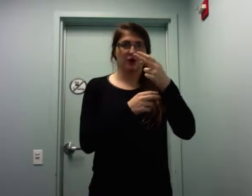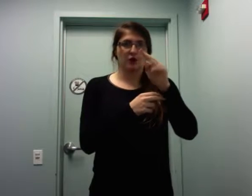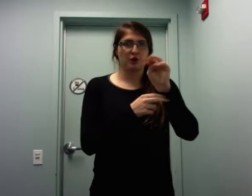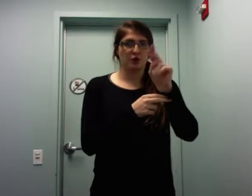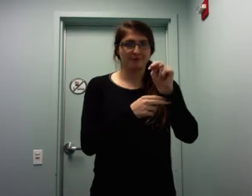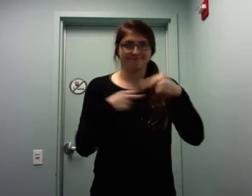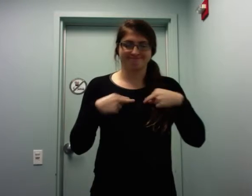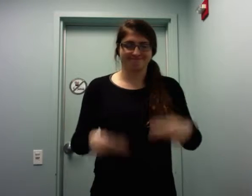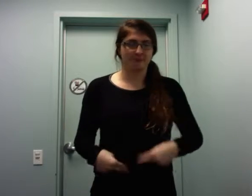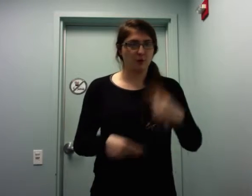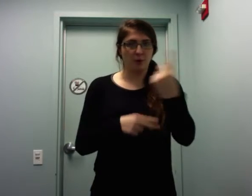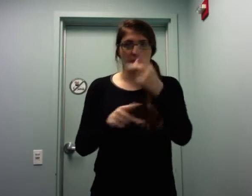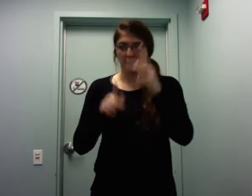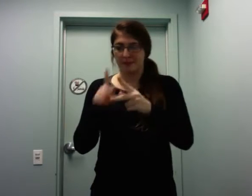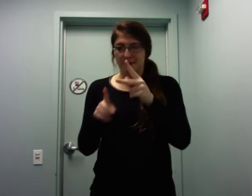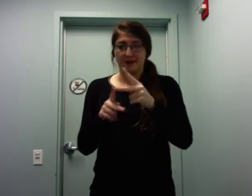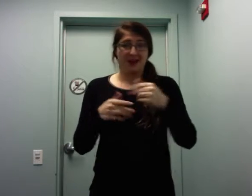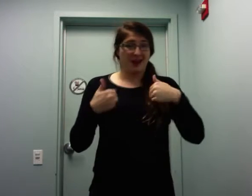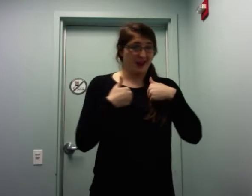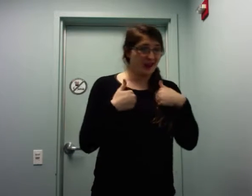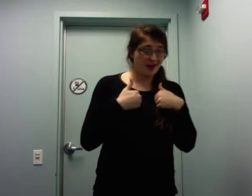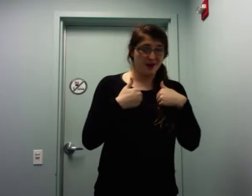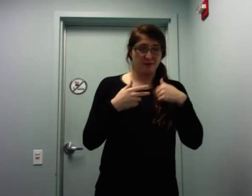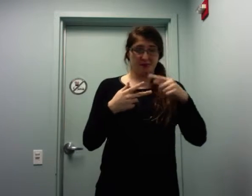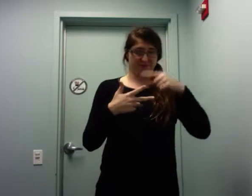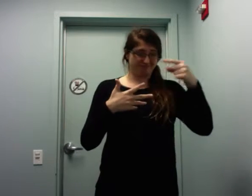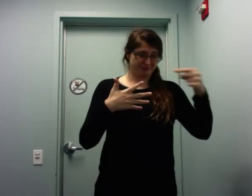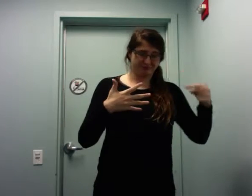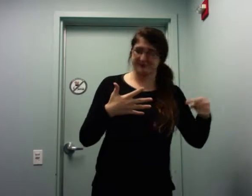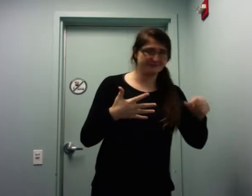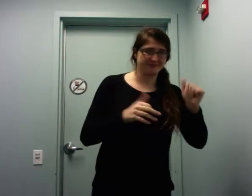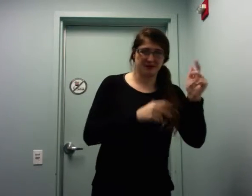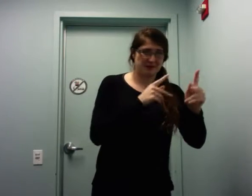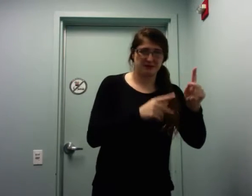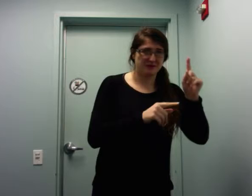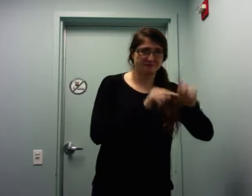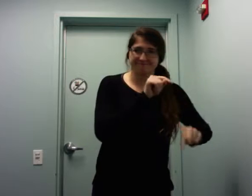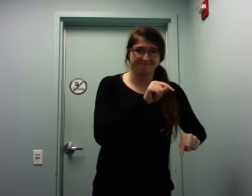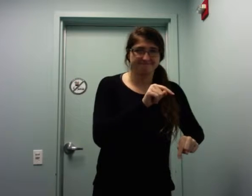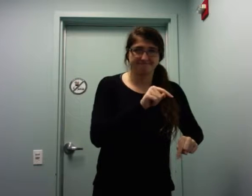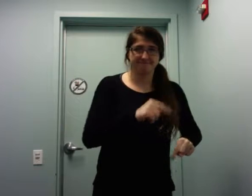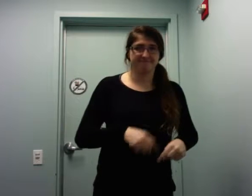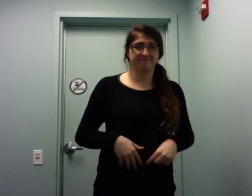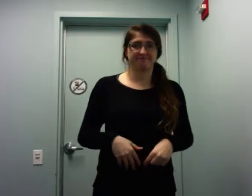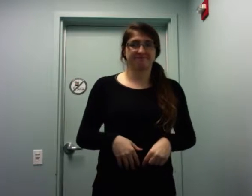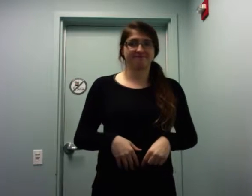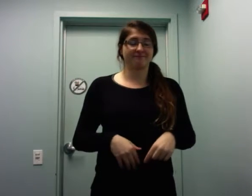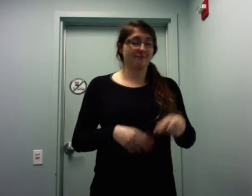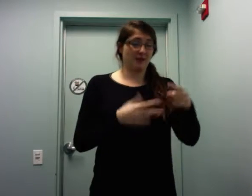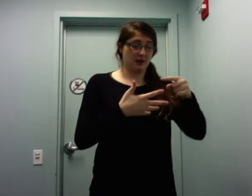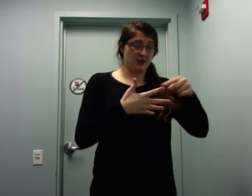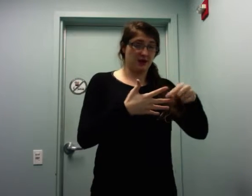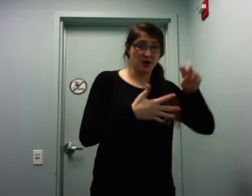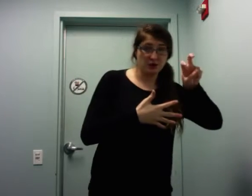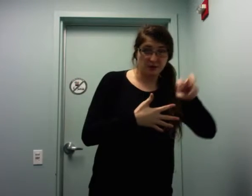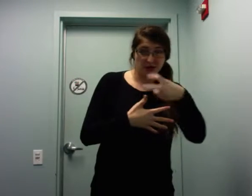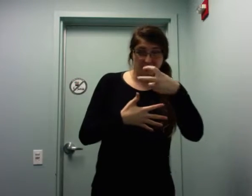can be infected with HIV. No other animal or organism can transmit HIV to other